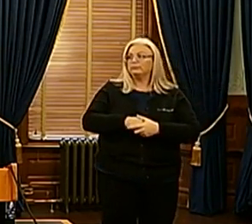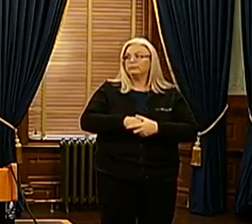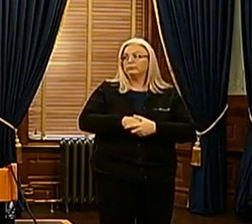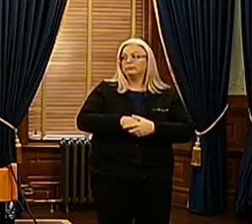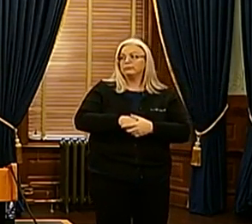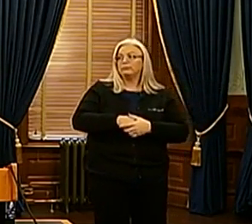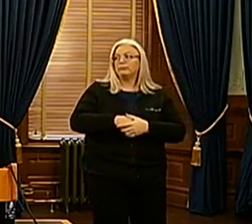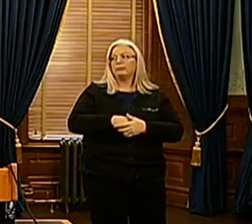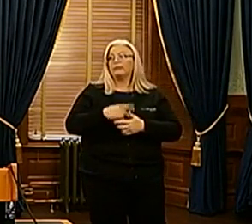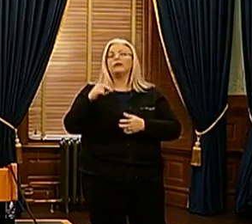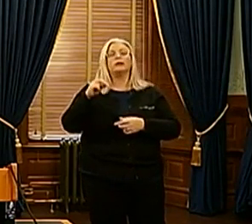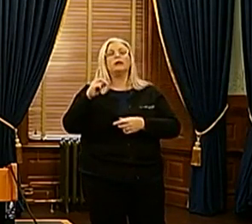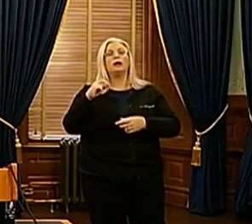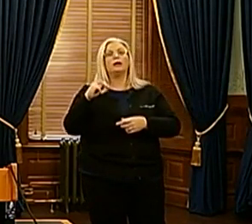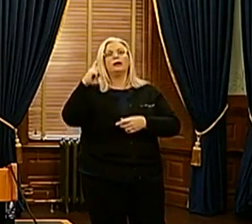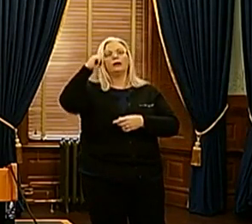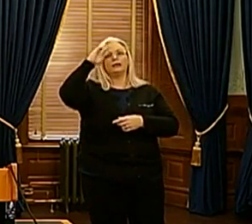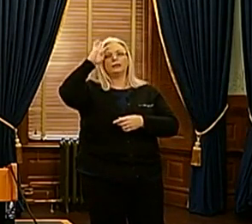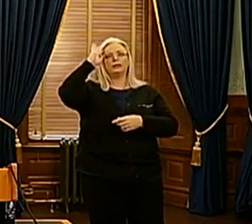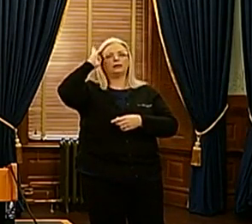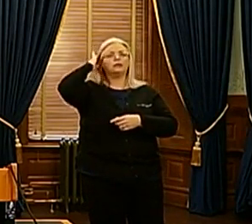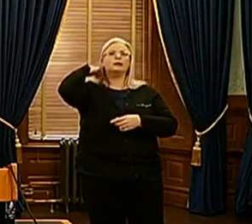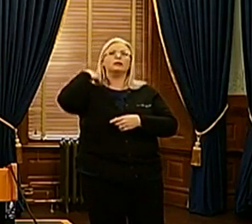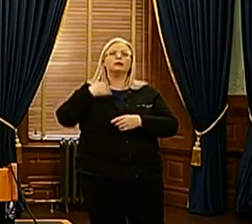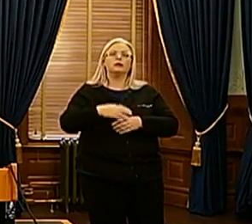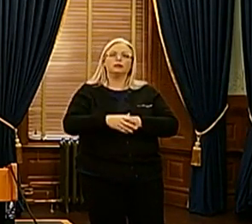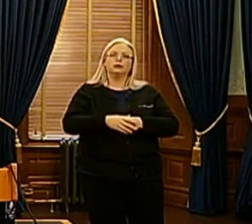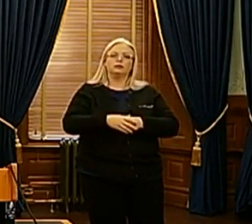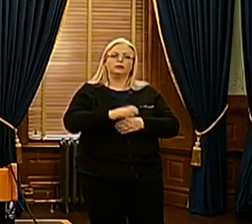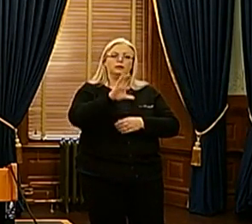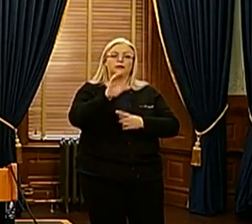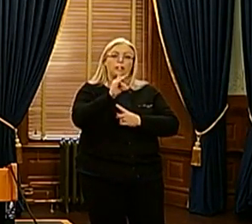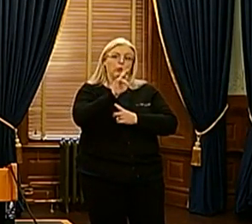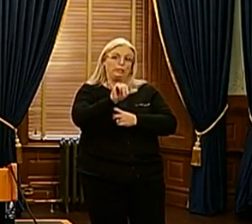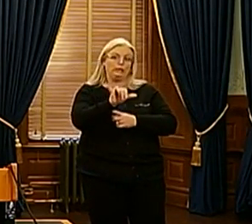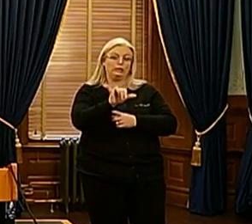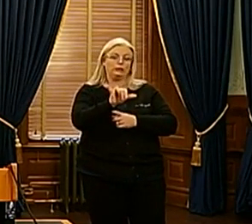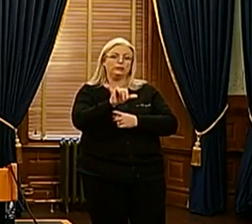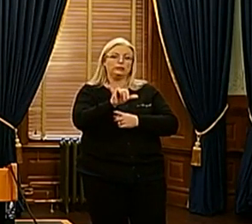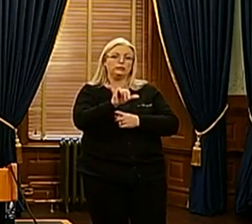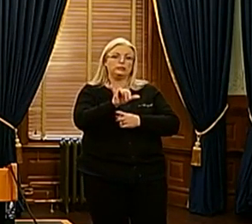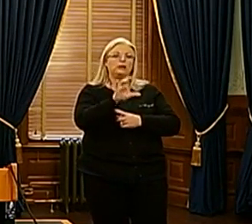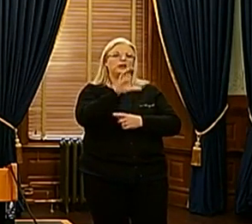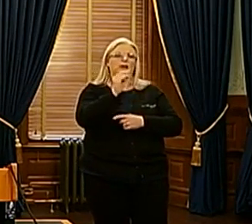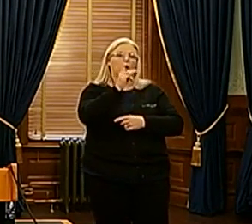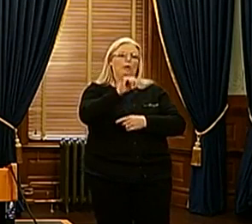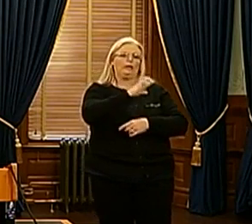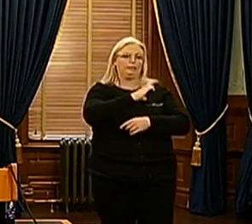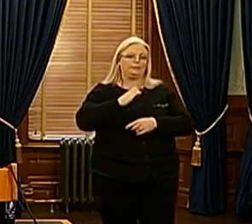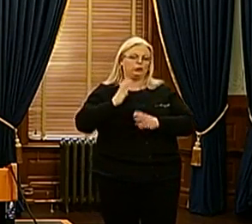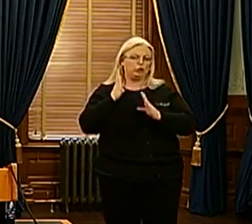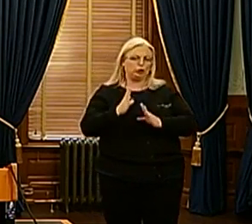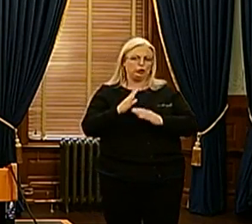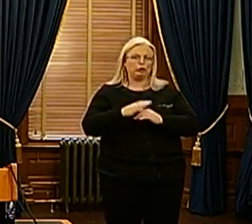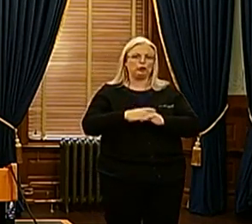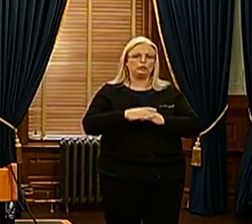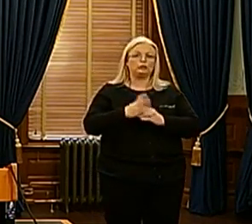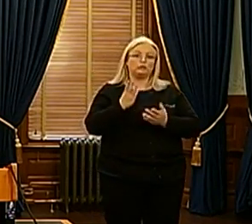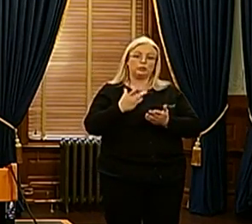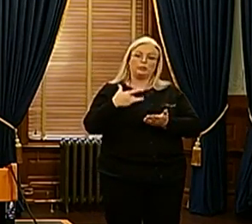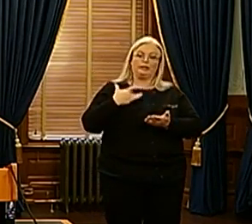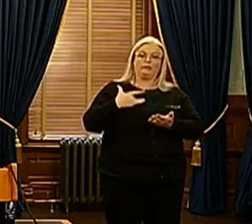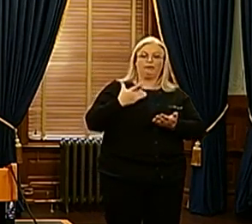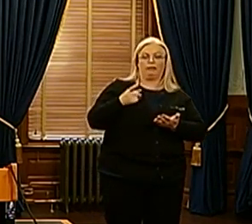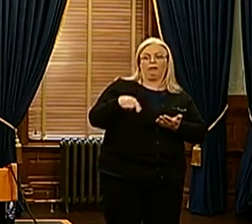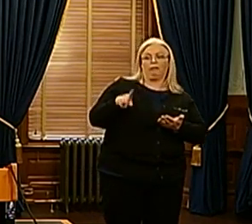what's going on? I think that you know, the counties and county commissioners perhaps feel that